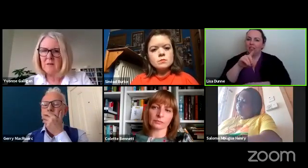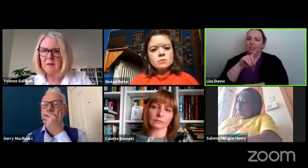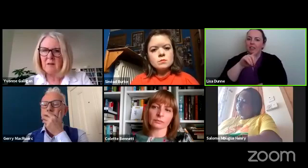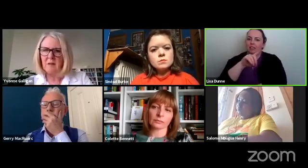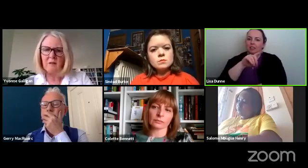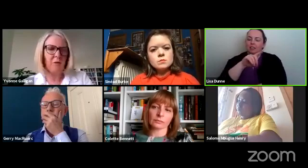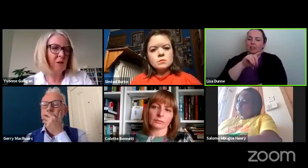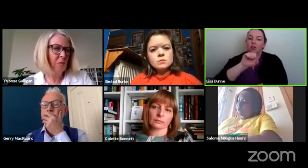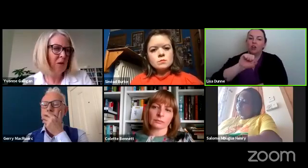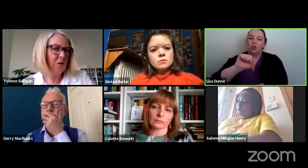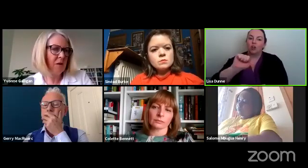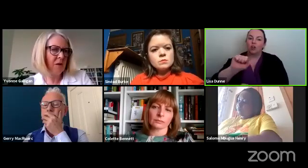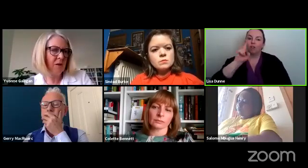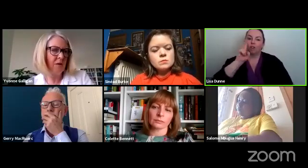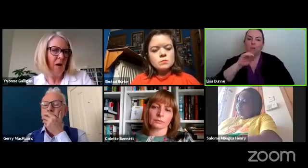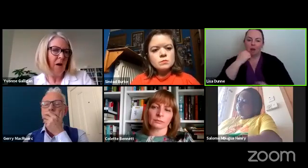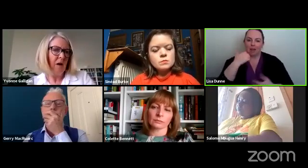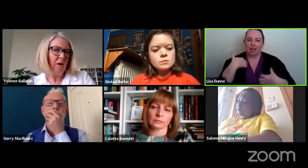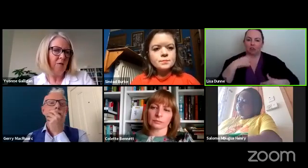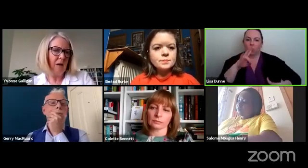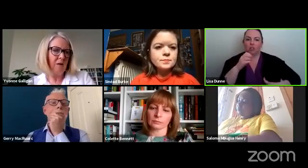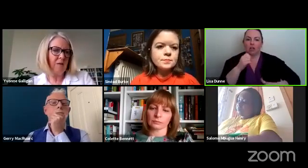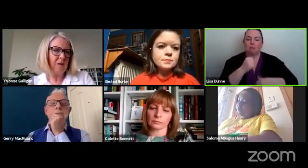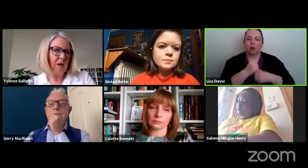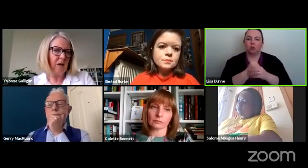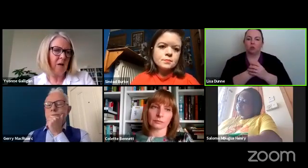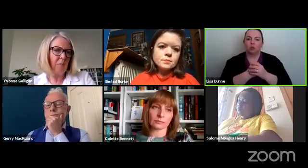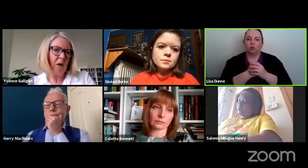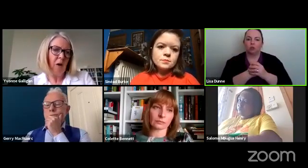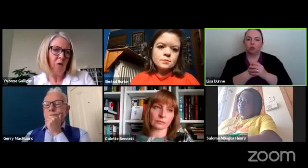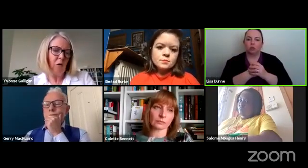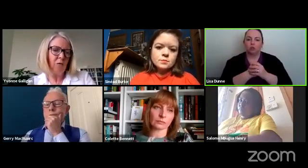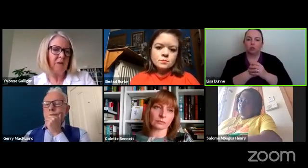because there's an interesting question here around